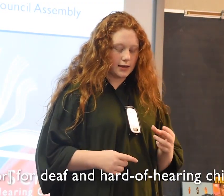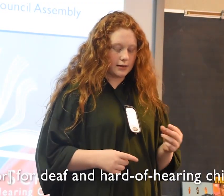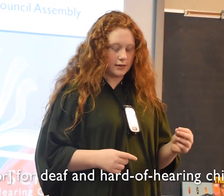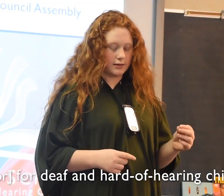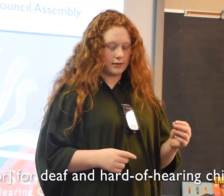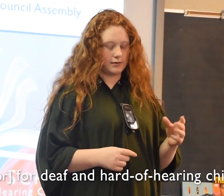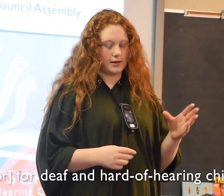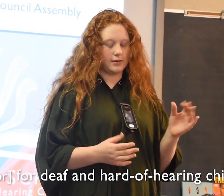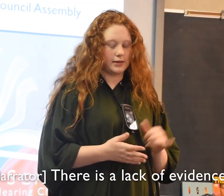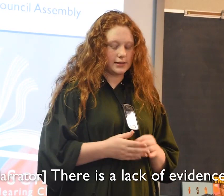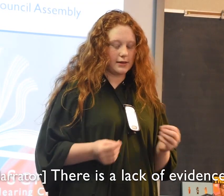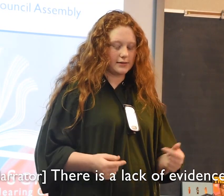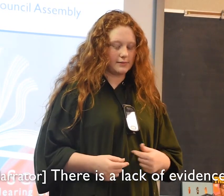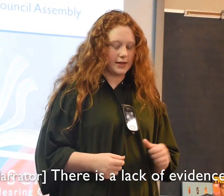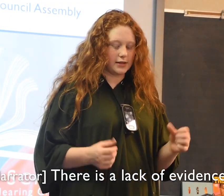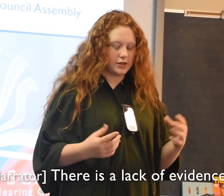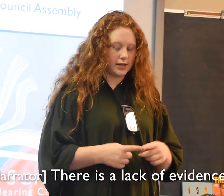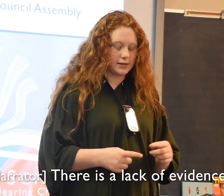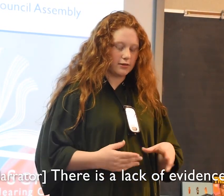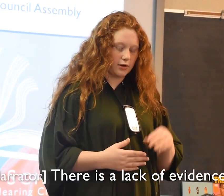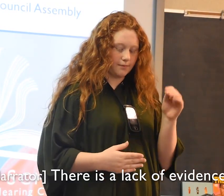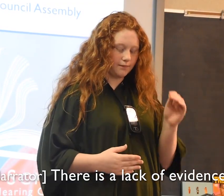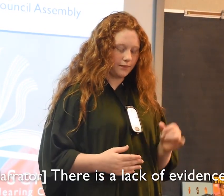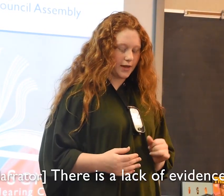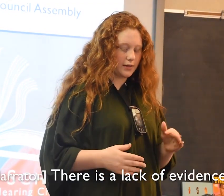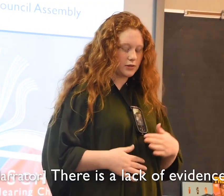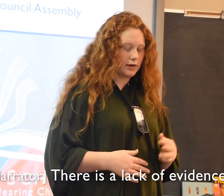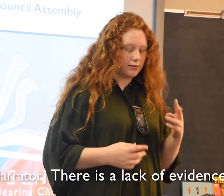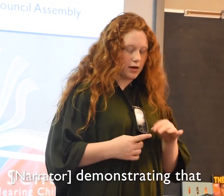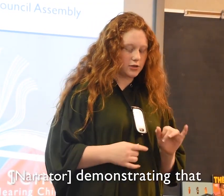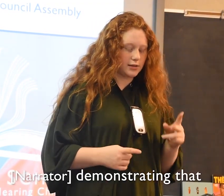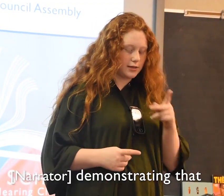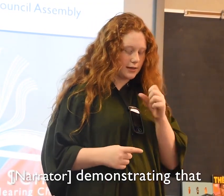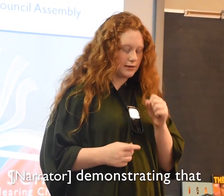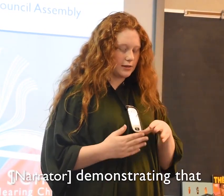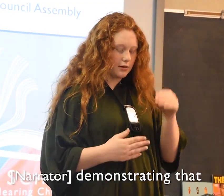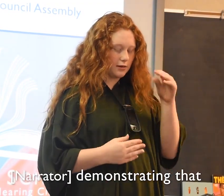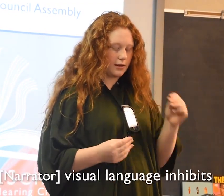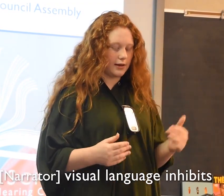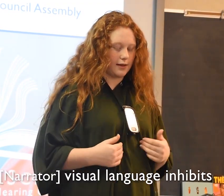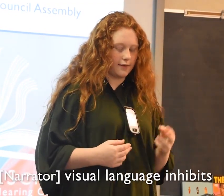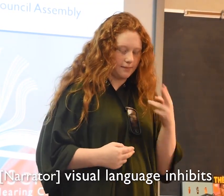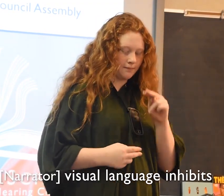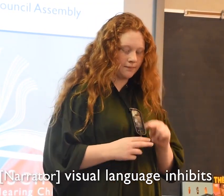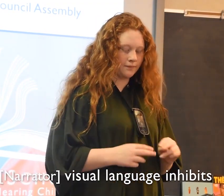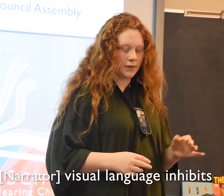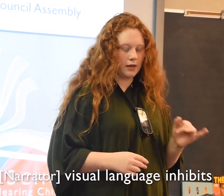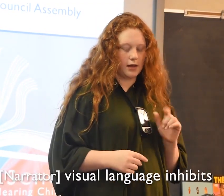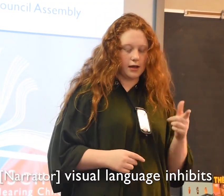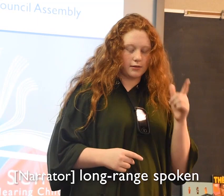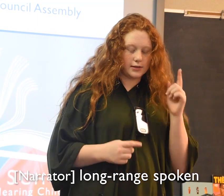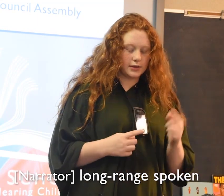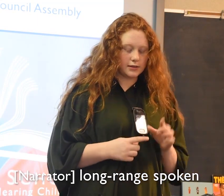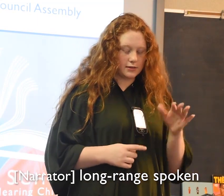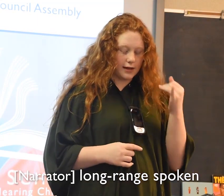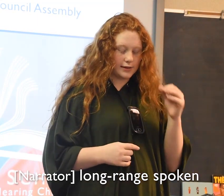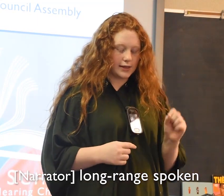of hearing children. There is a lack of evidence demonstrating that visual language inhibits